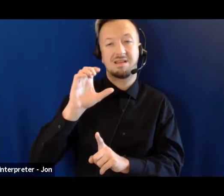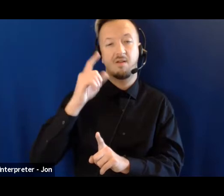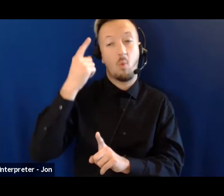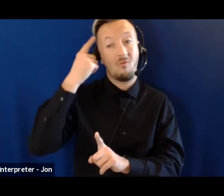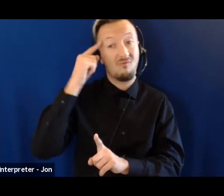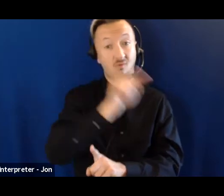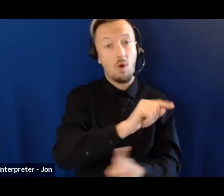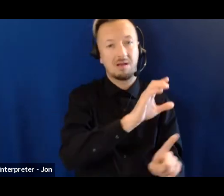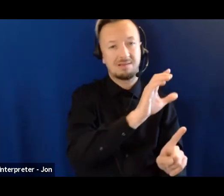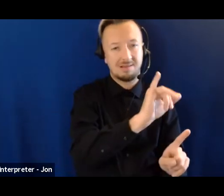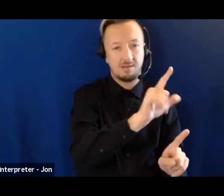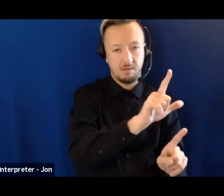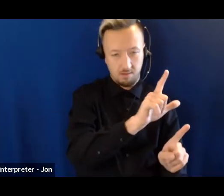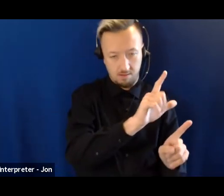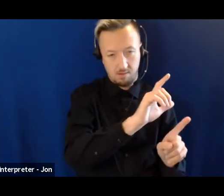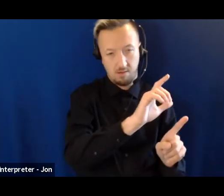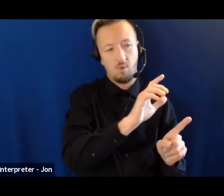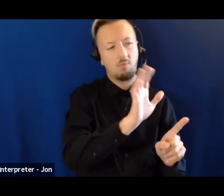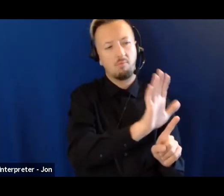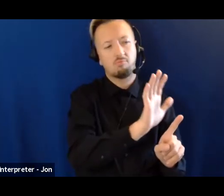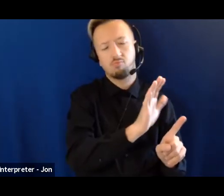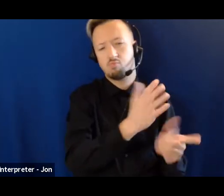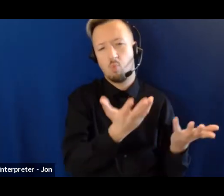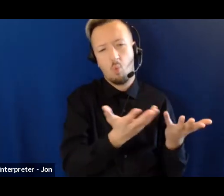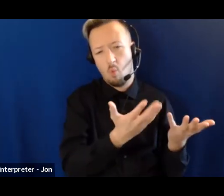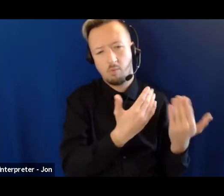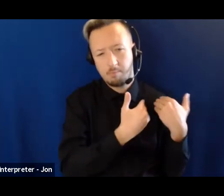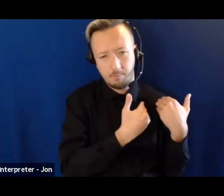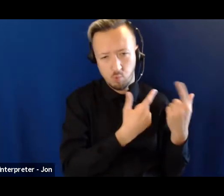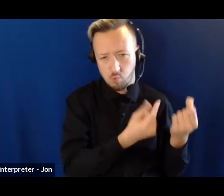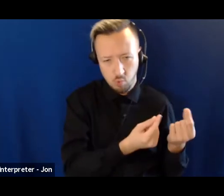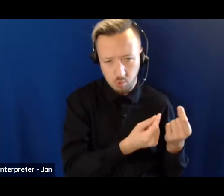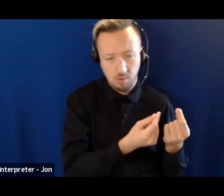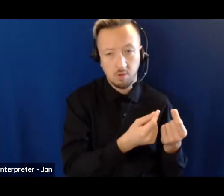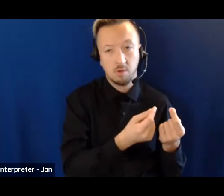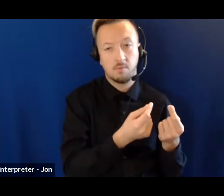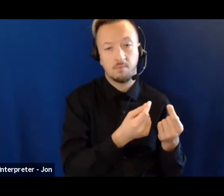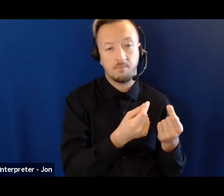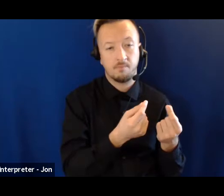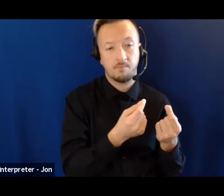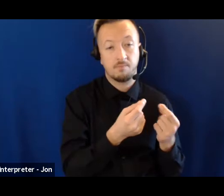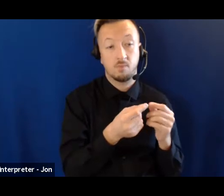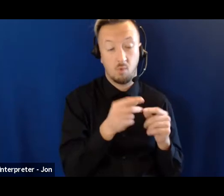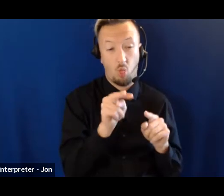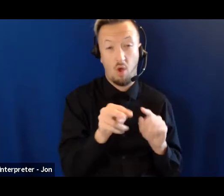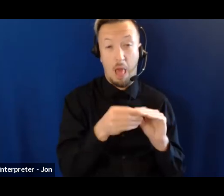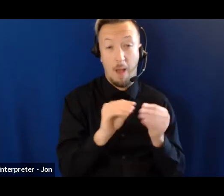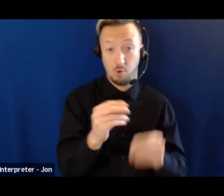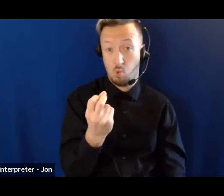talks about what they're supposed to do. And part of that though, number 12,